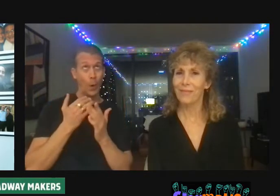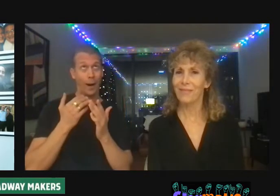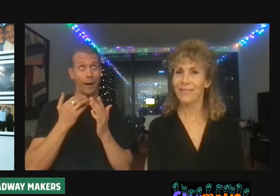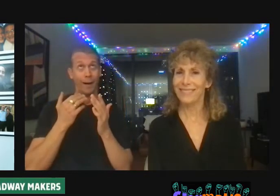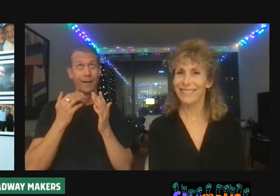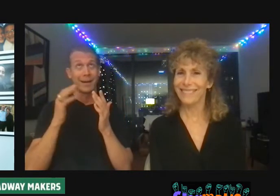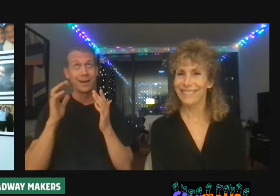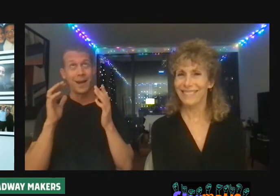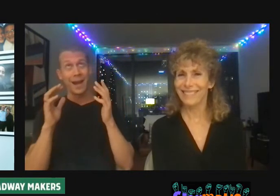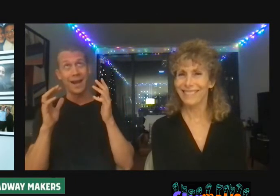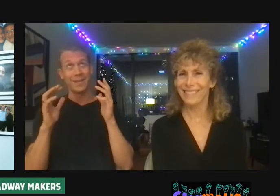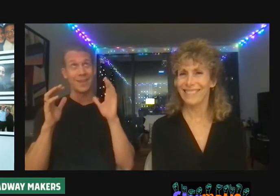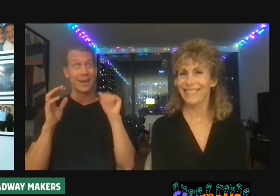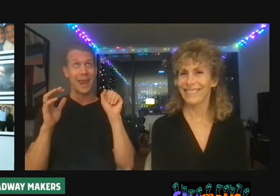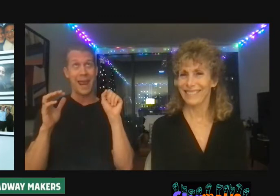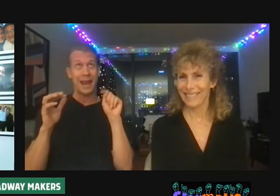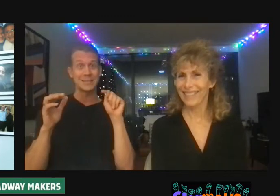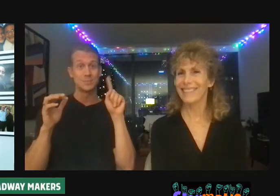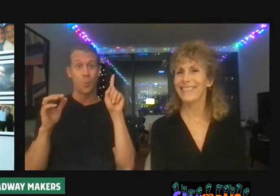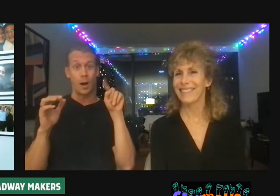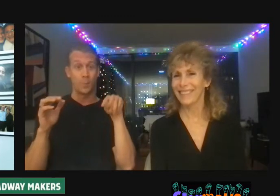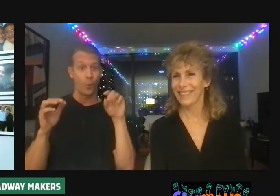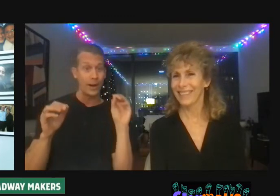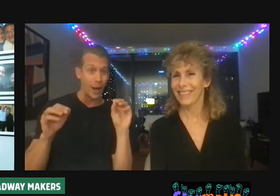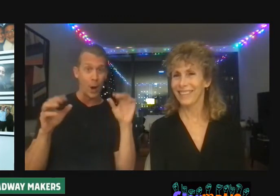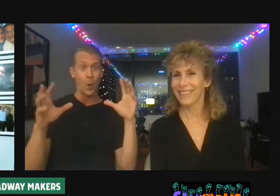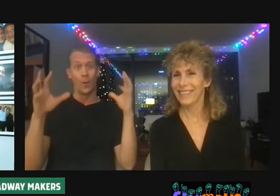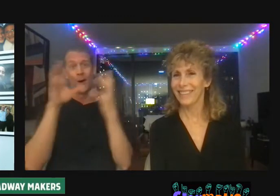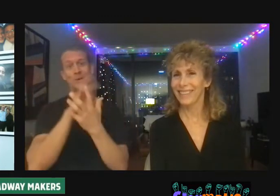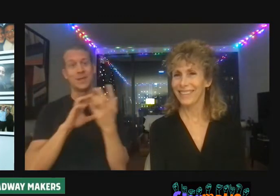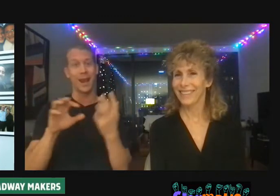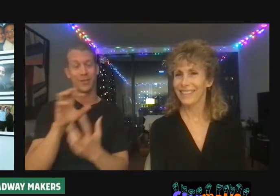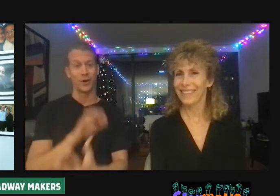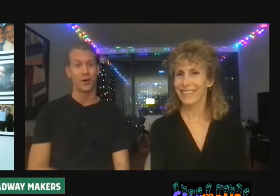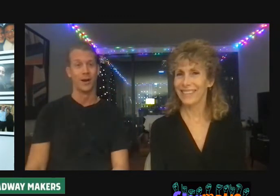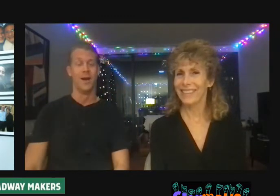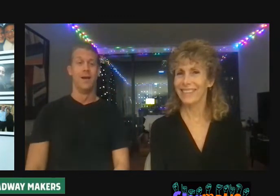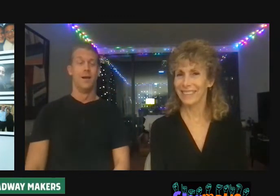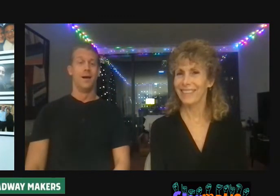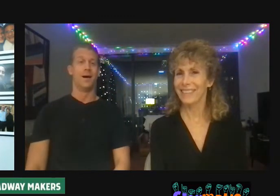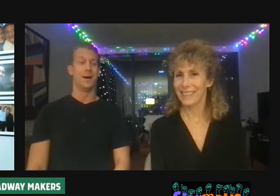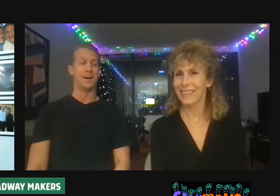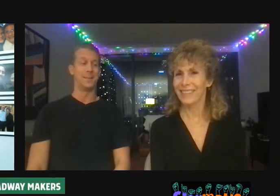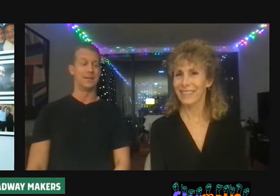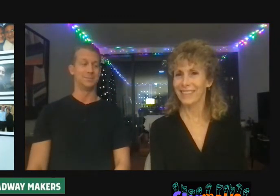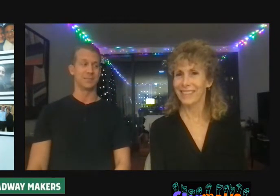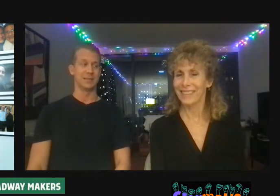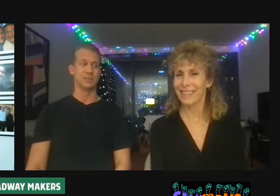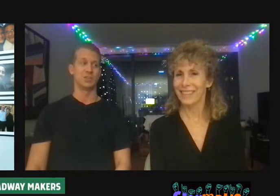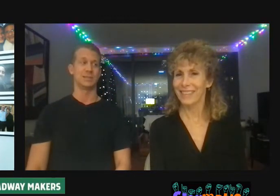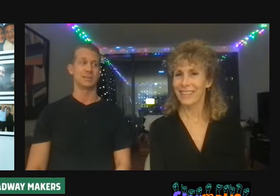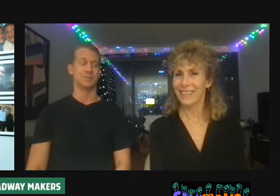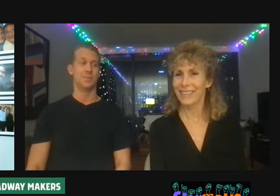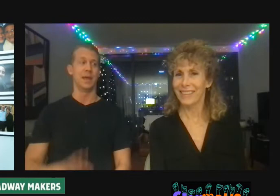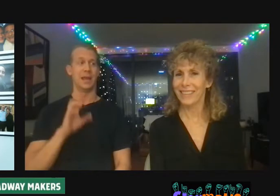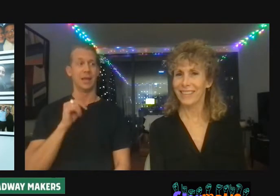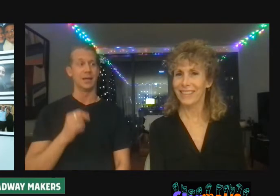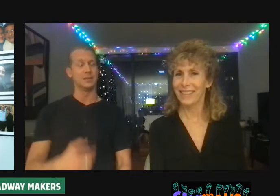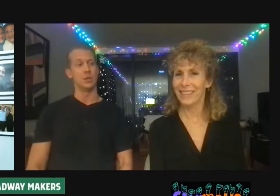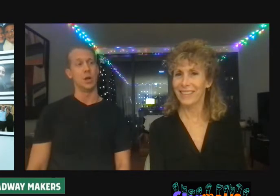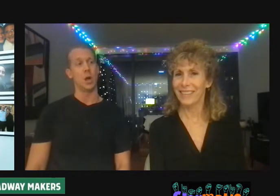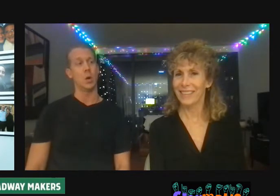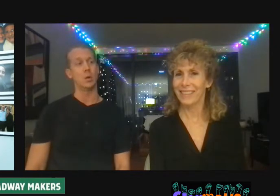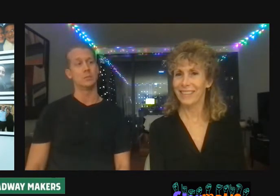new and the cast 1.0 all together. It's just